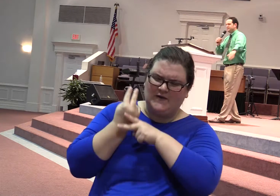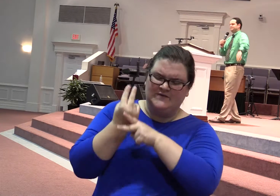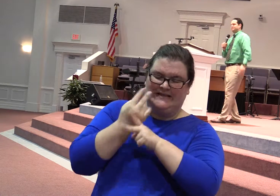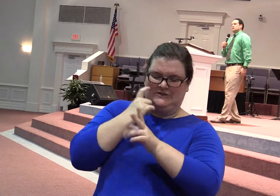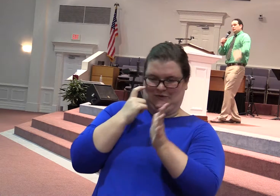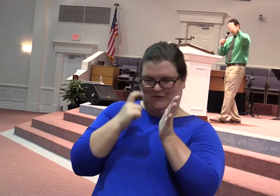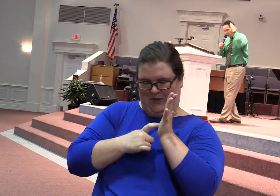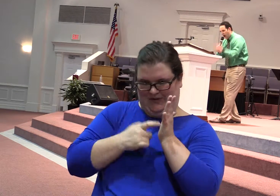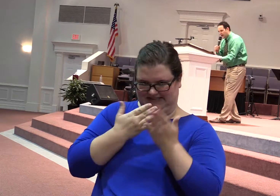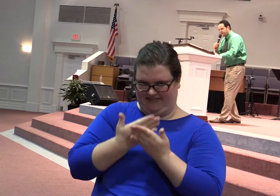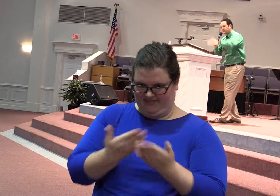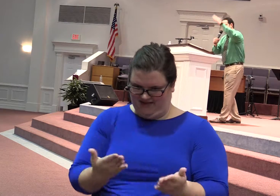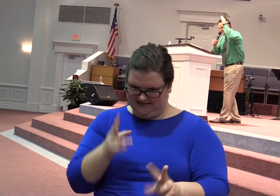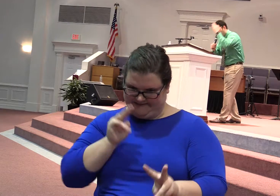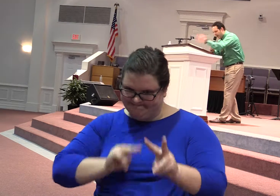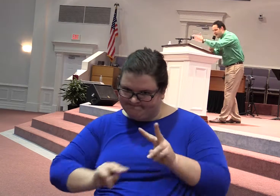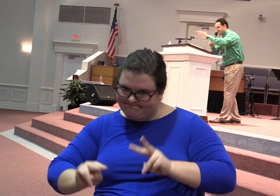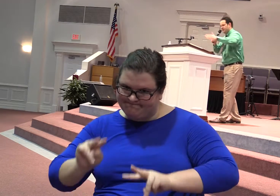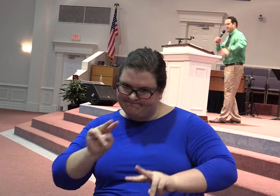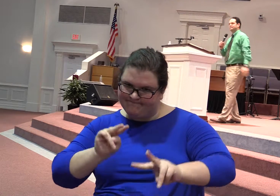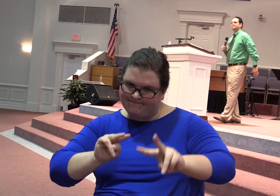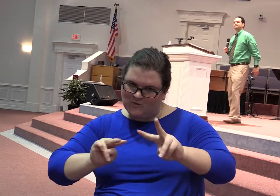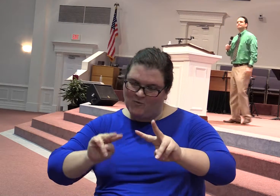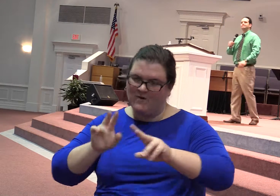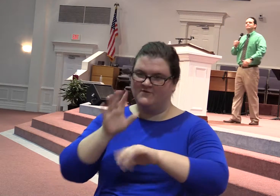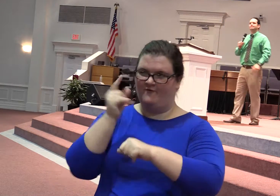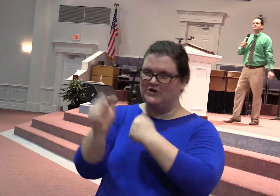of, to watch for danger,